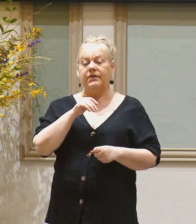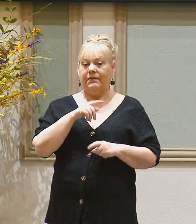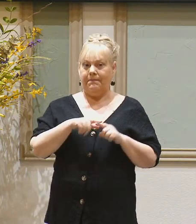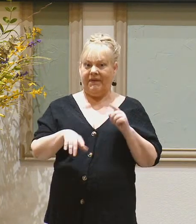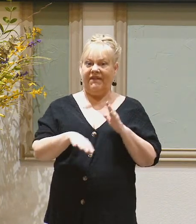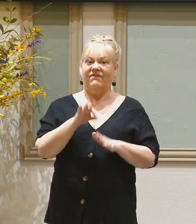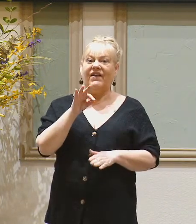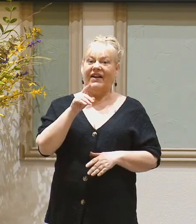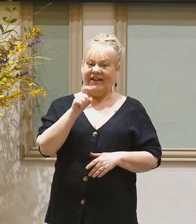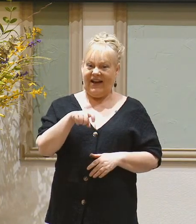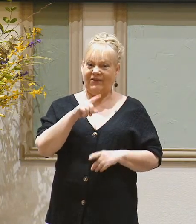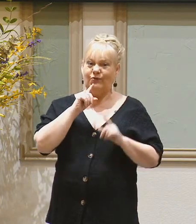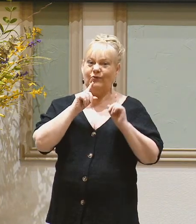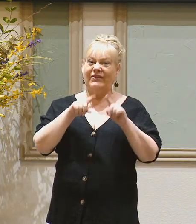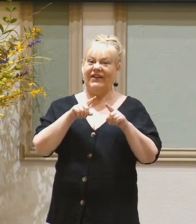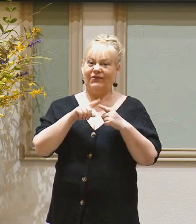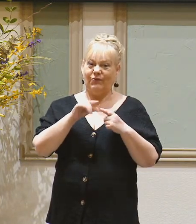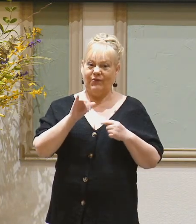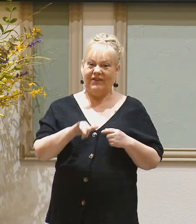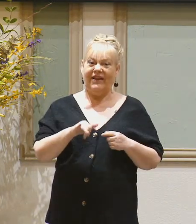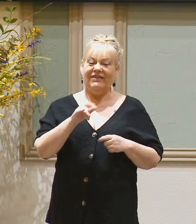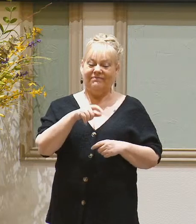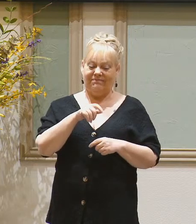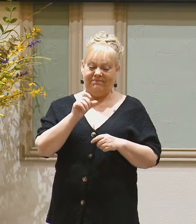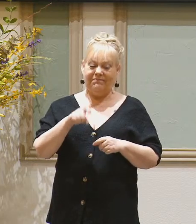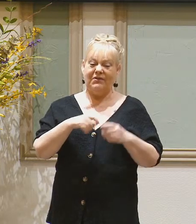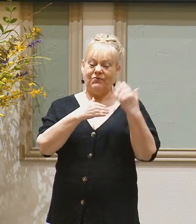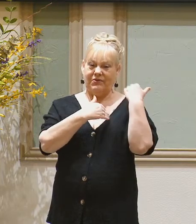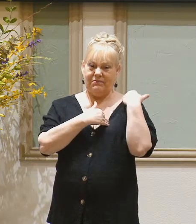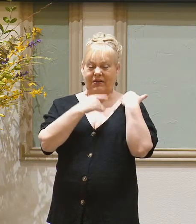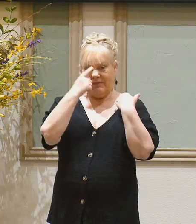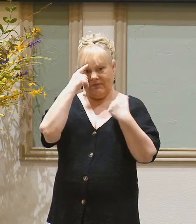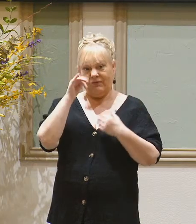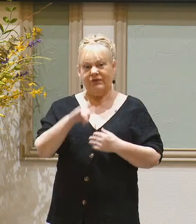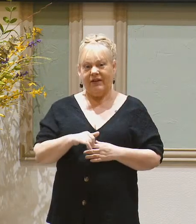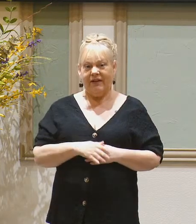out that he's held accountable.